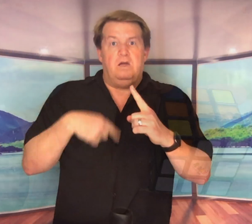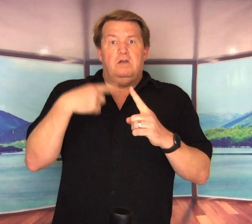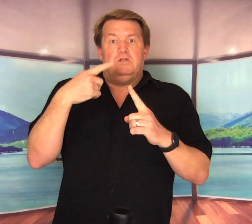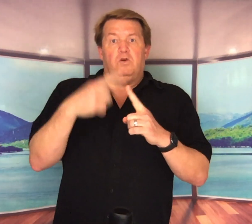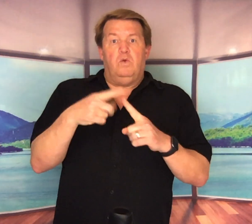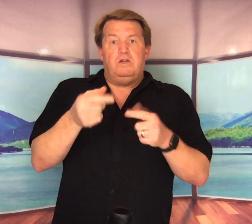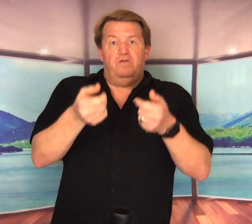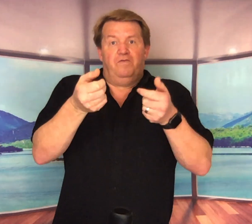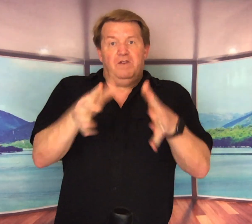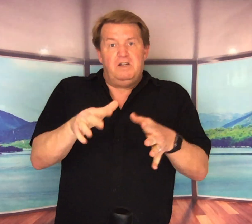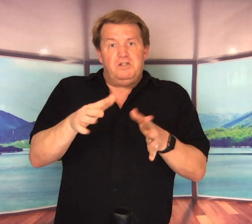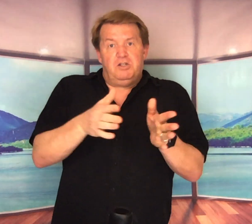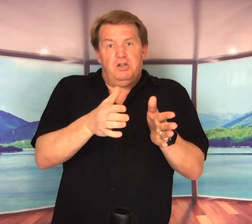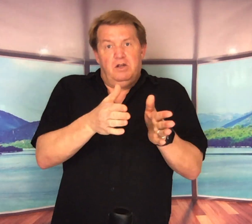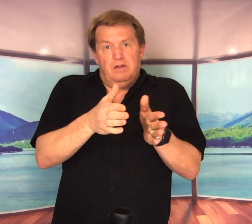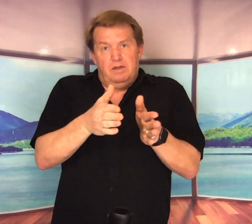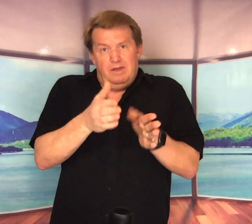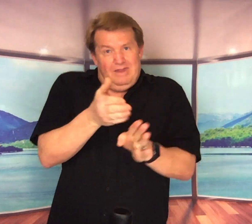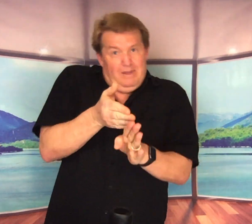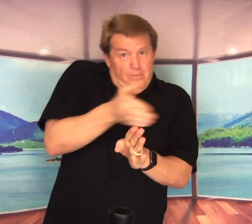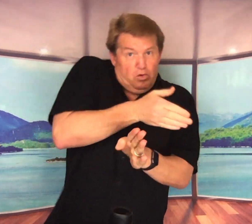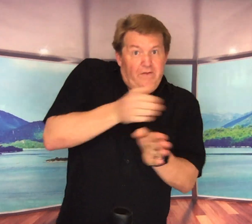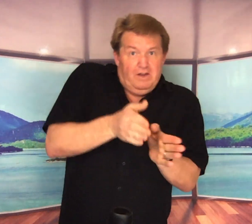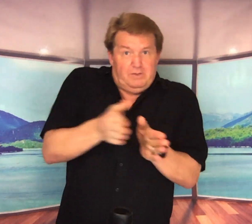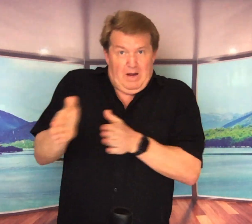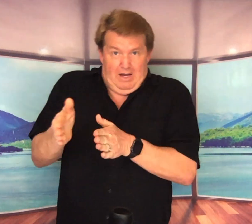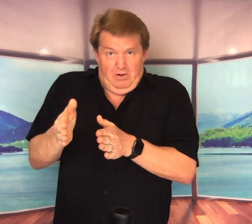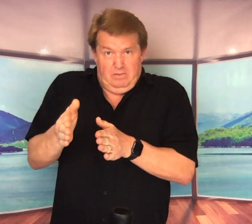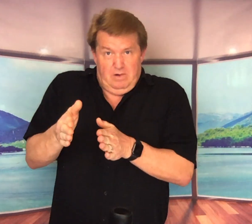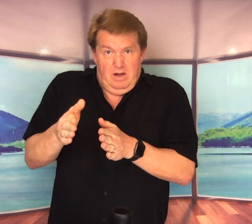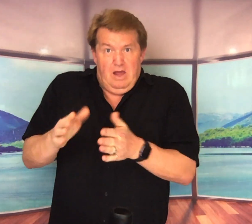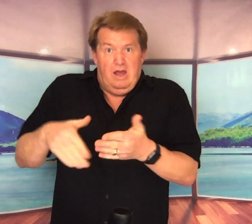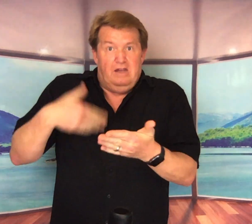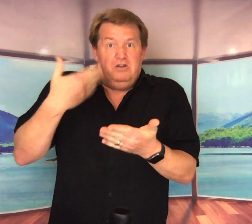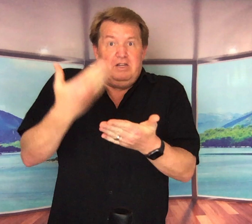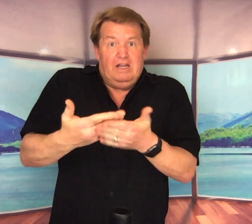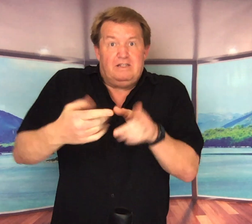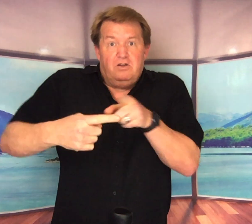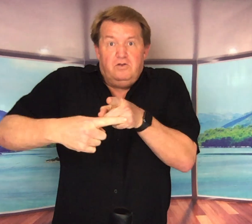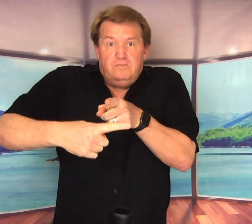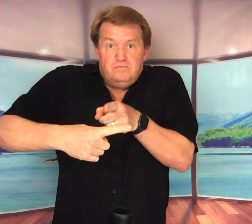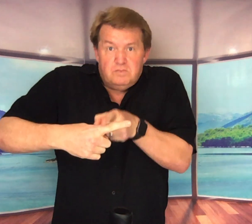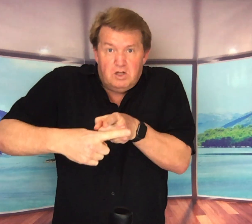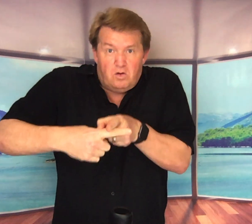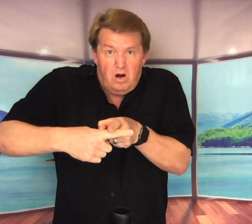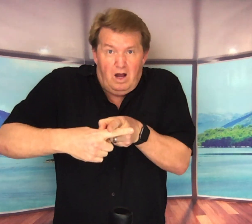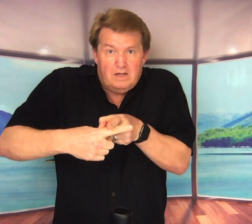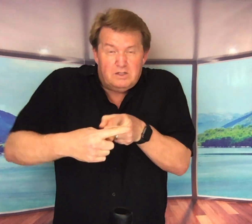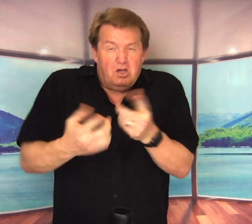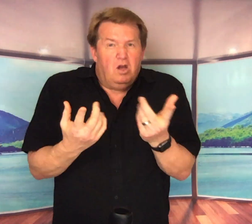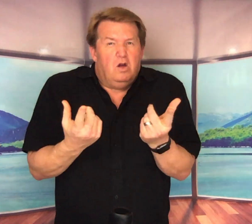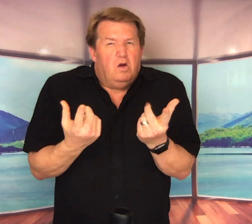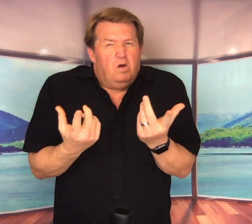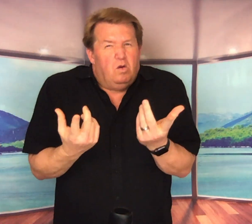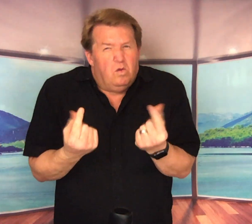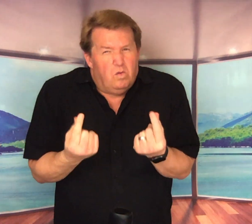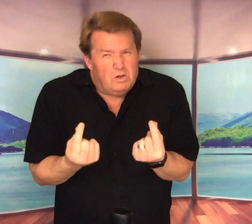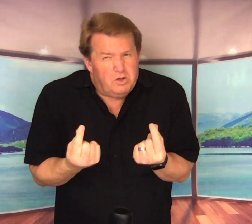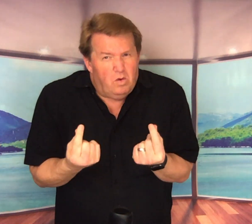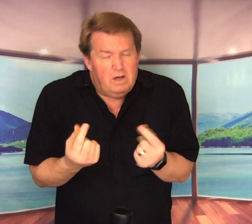So when you finish the previous pattern and you get to the cross, what you want to